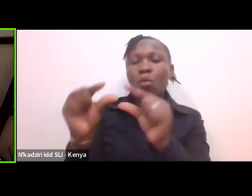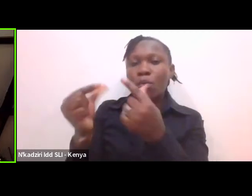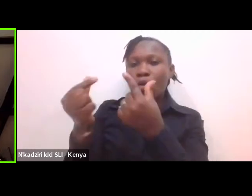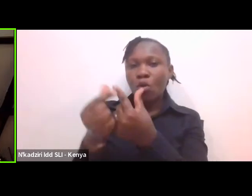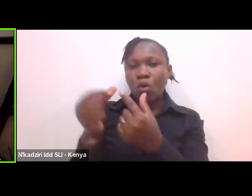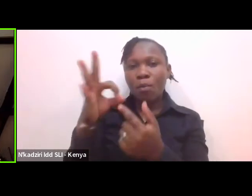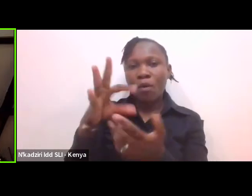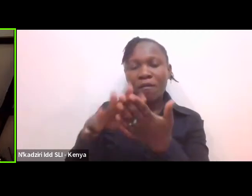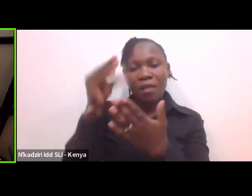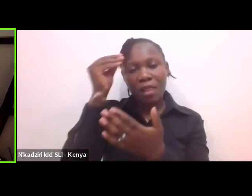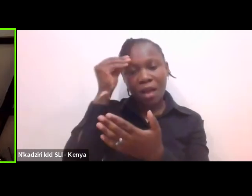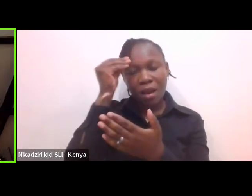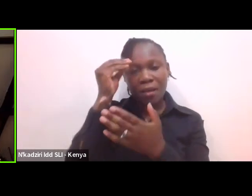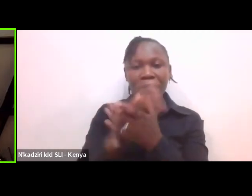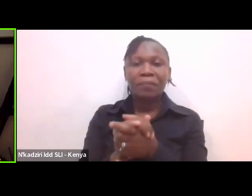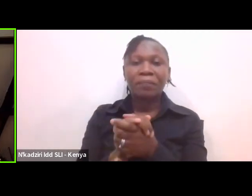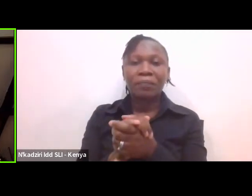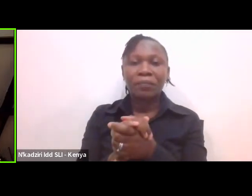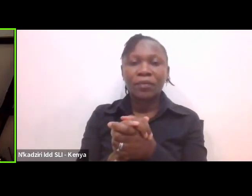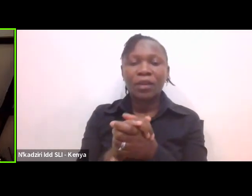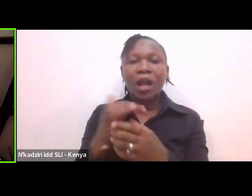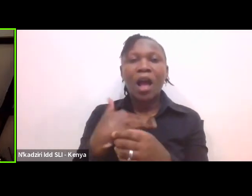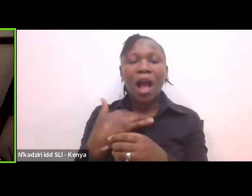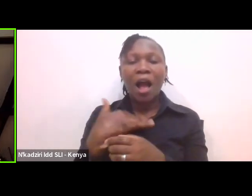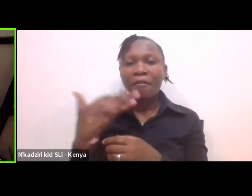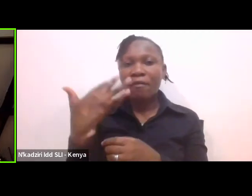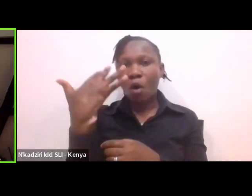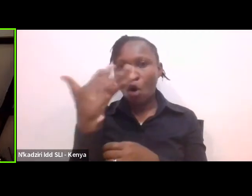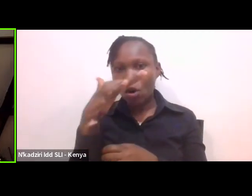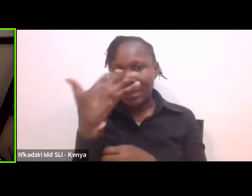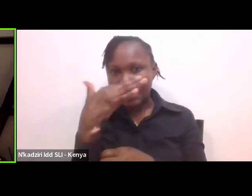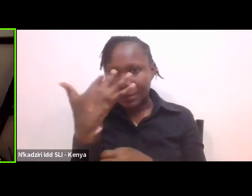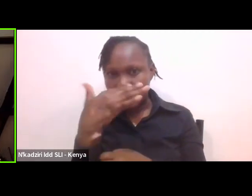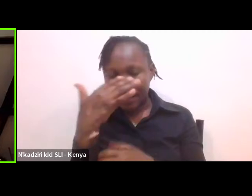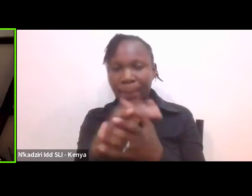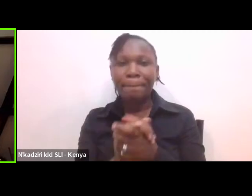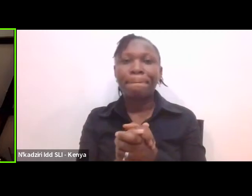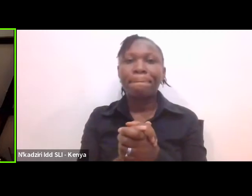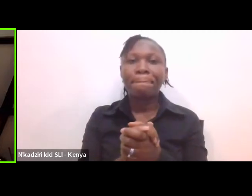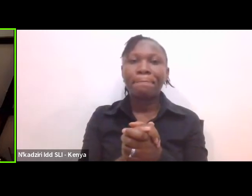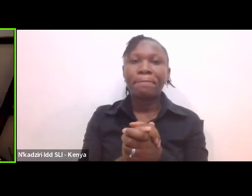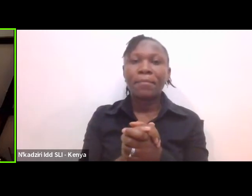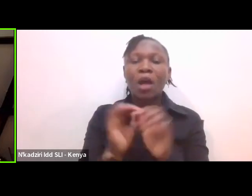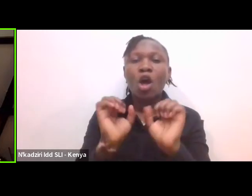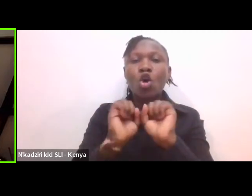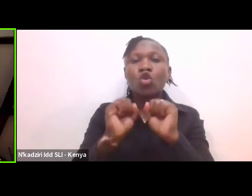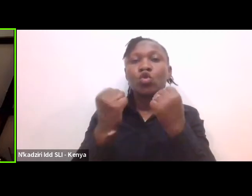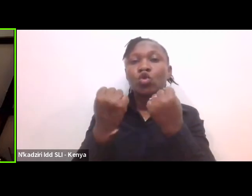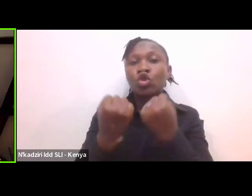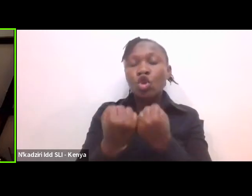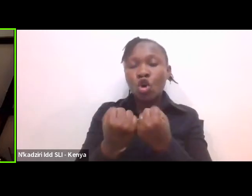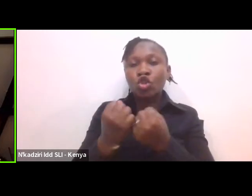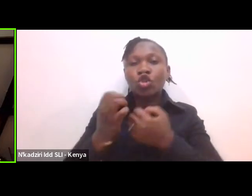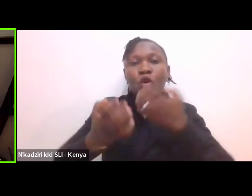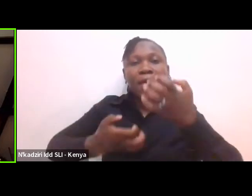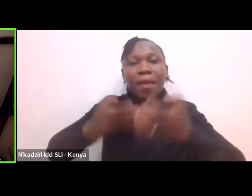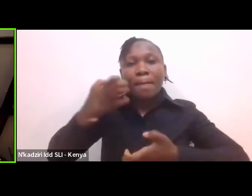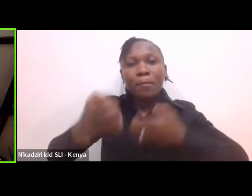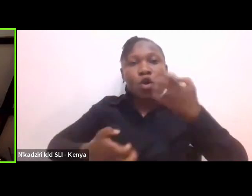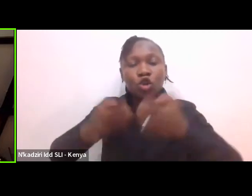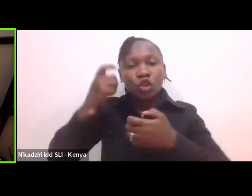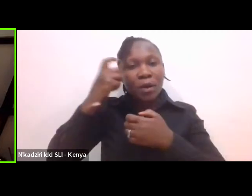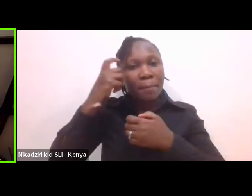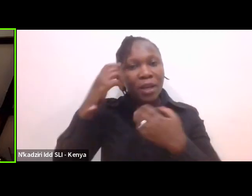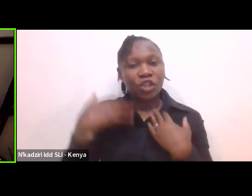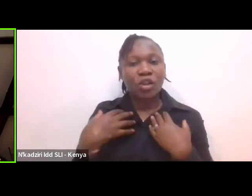SPLD, autism, AC, social, emotional, and mental health, SEMH.